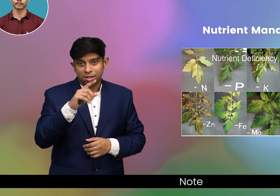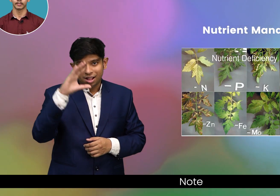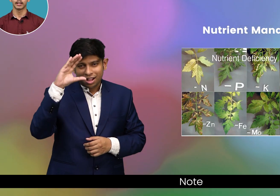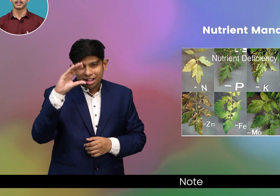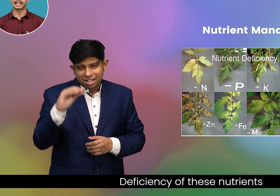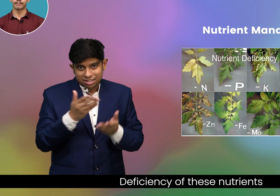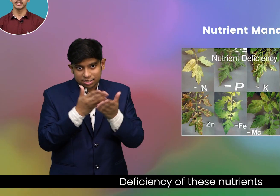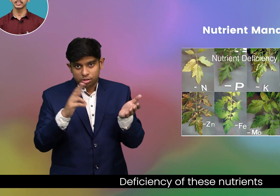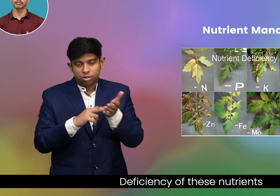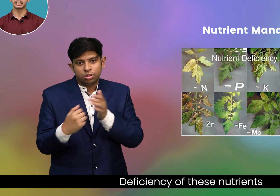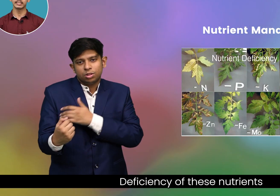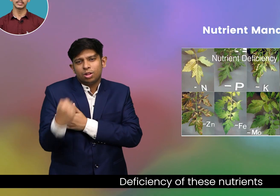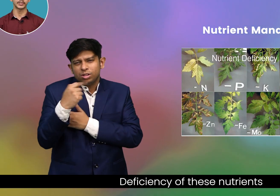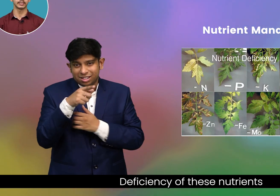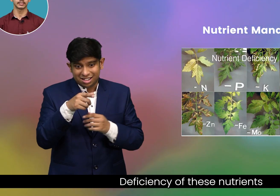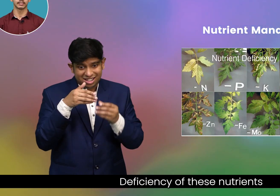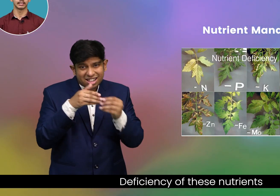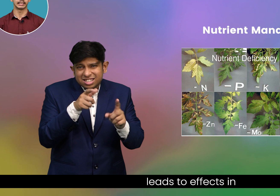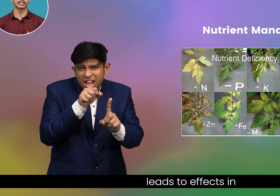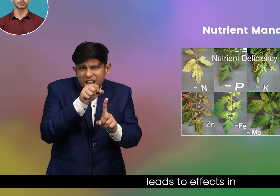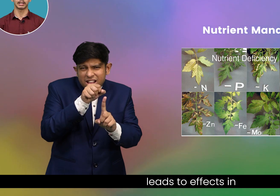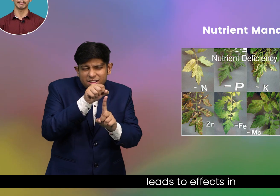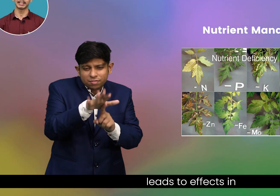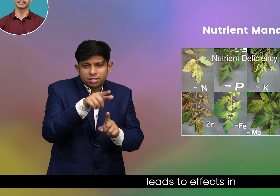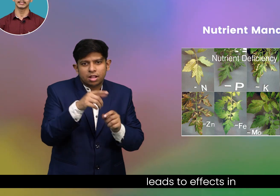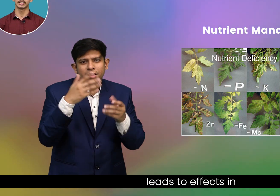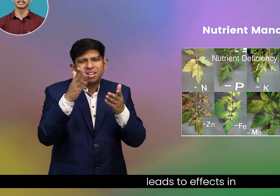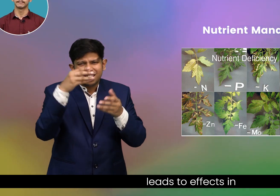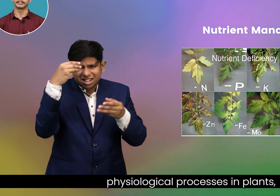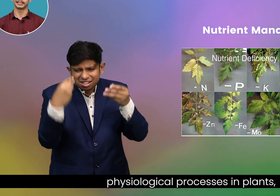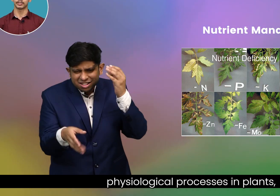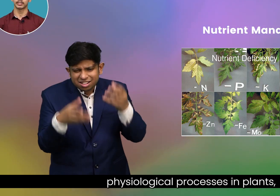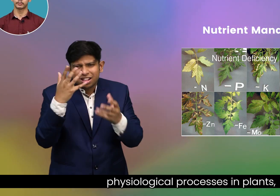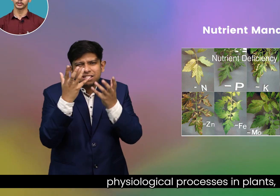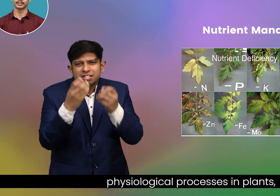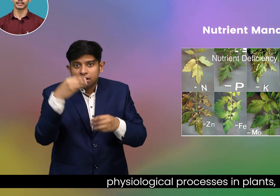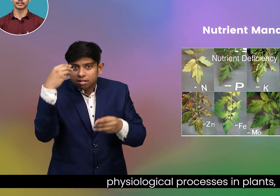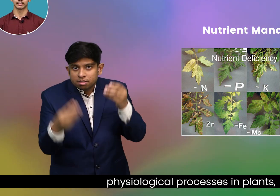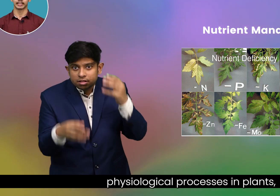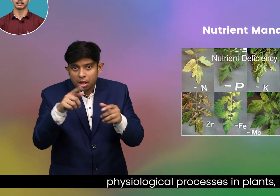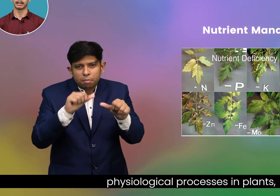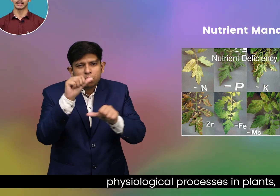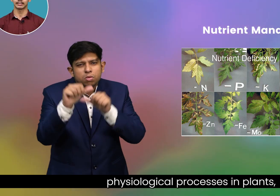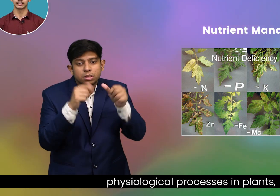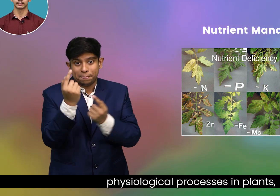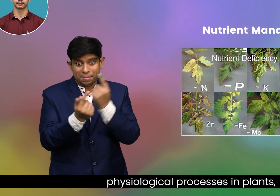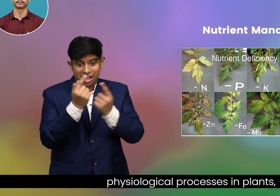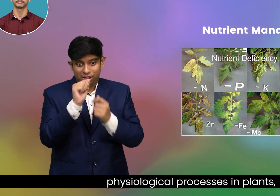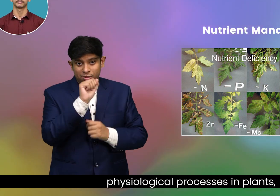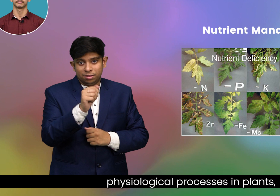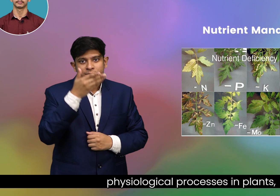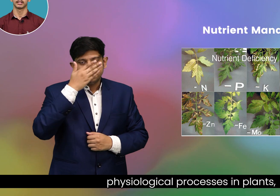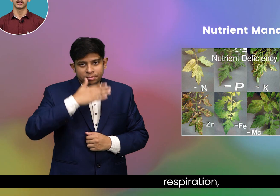Note, deficiency of these nutrients leads to effects in physiological processes in plants,